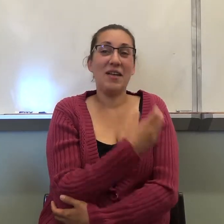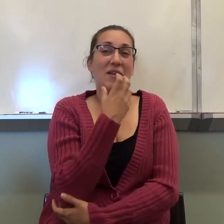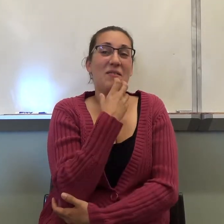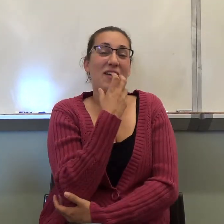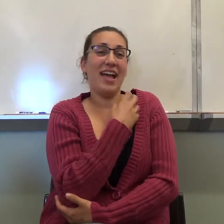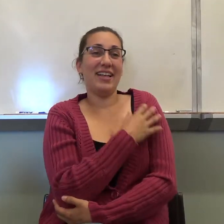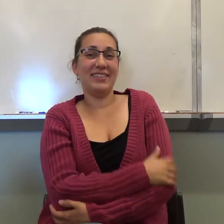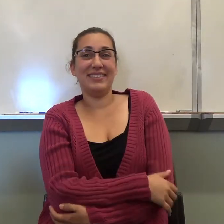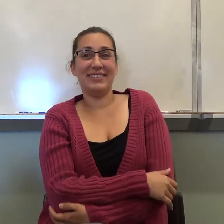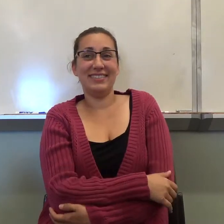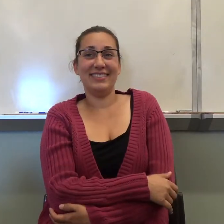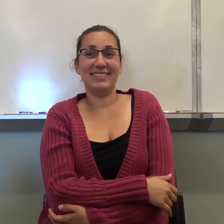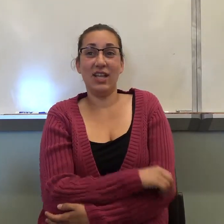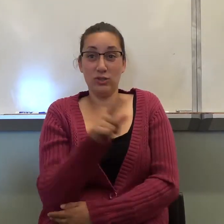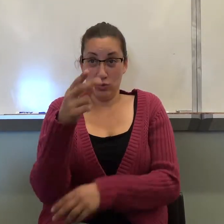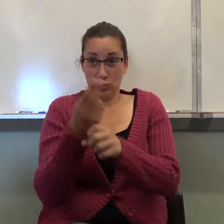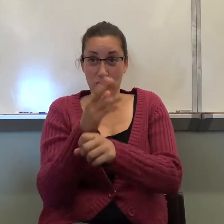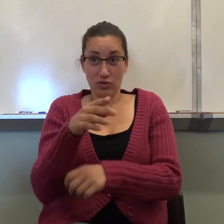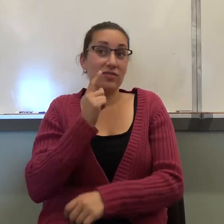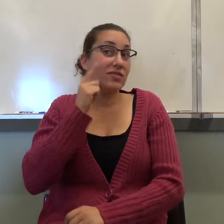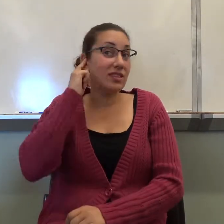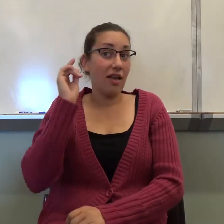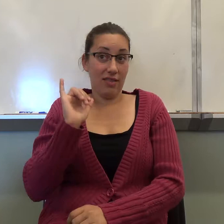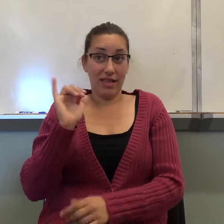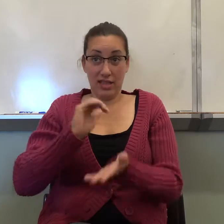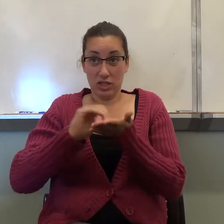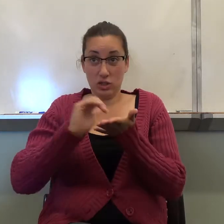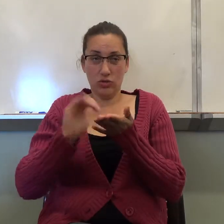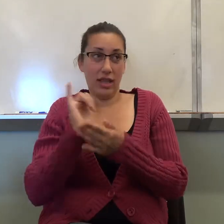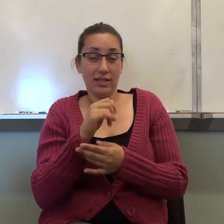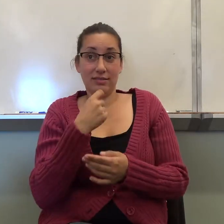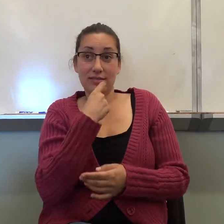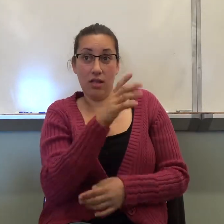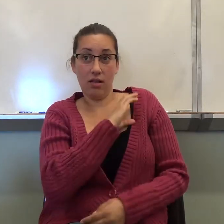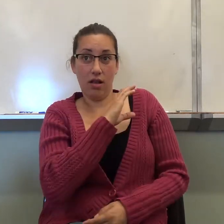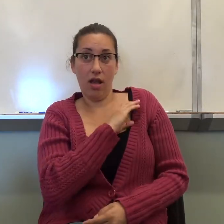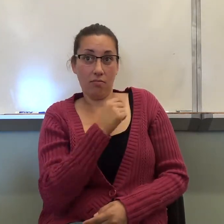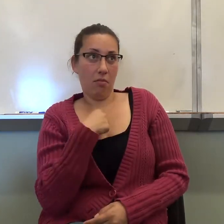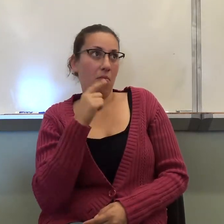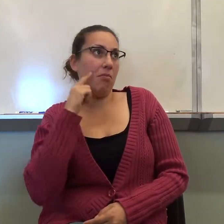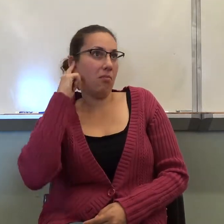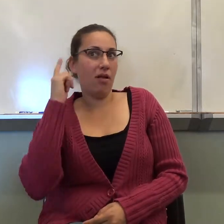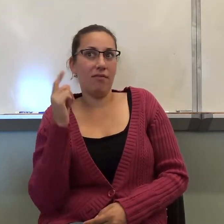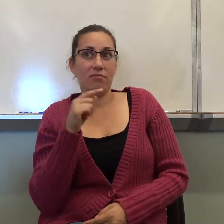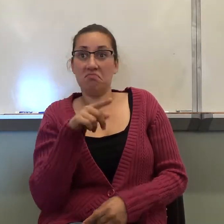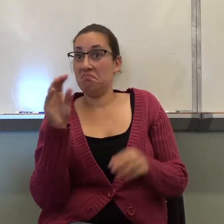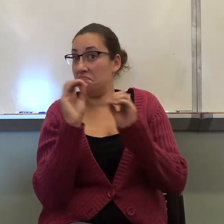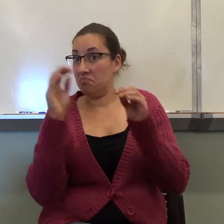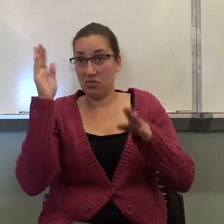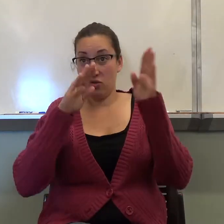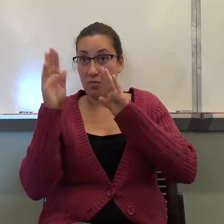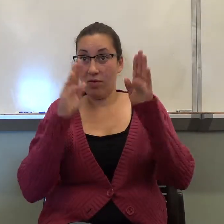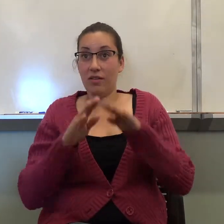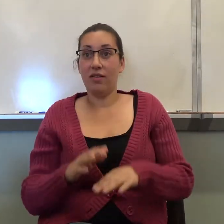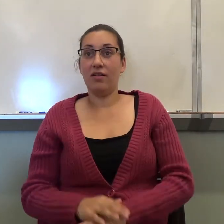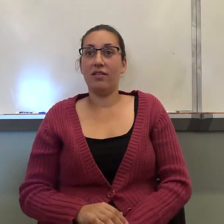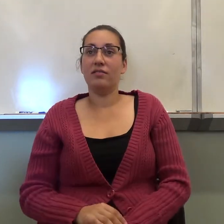this, use it. Okay? Once you get proficient at it, yes, you can jump to that.